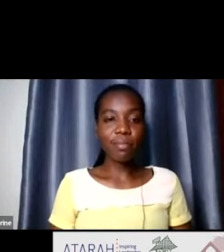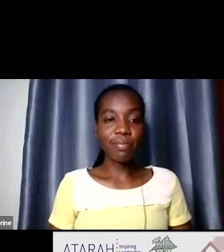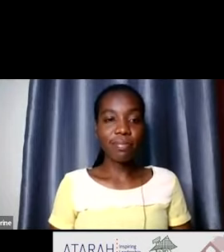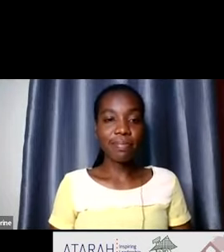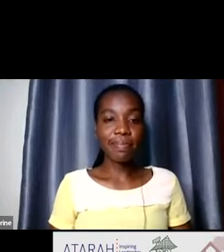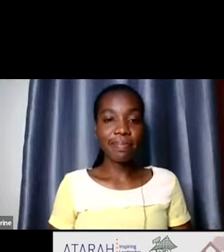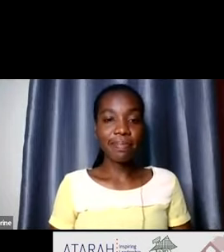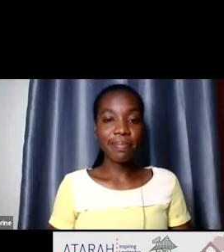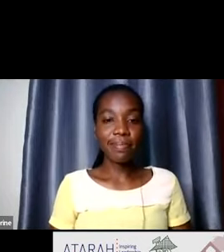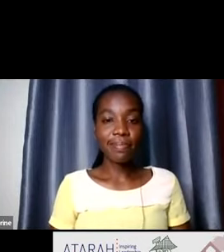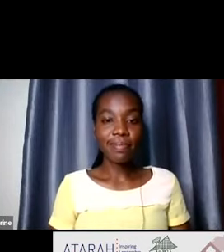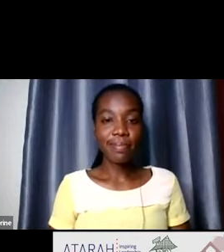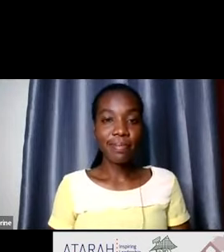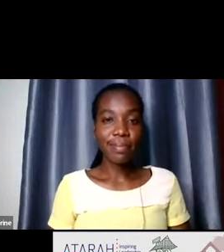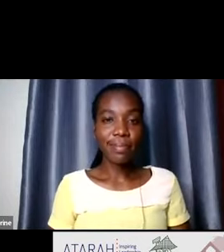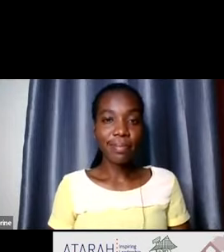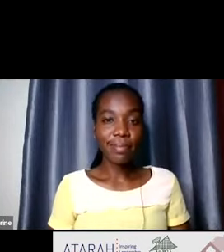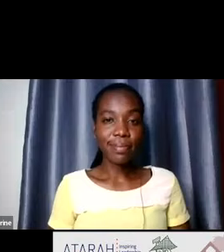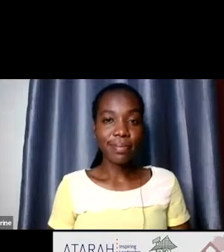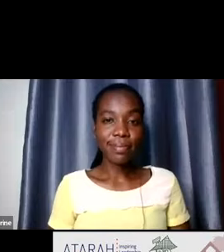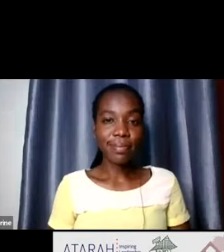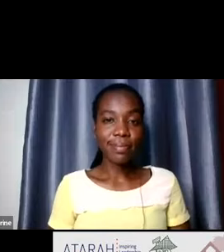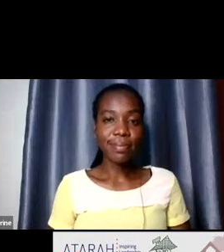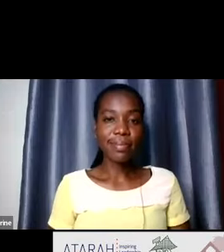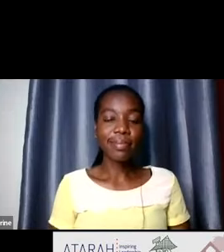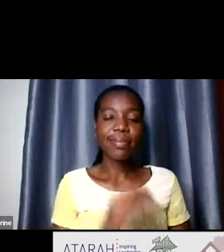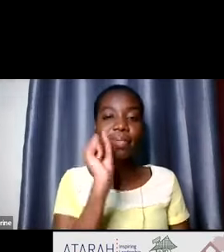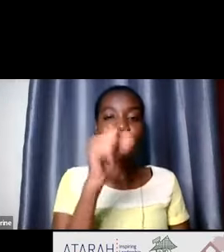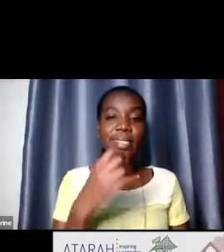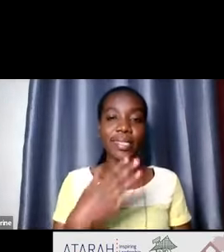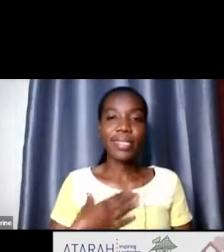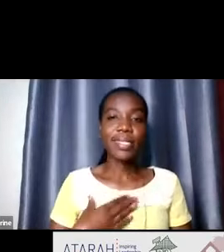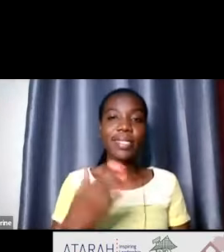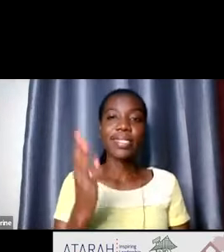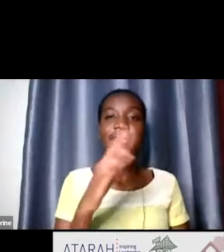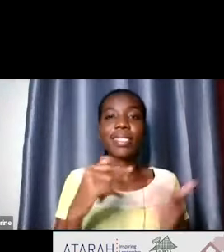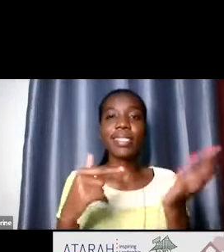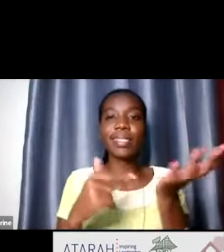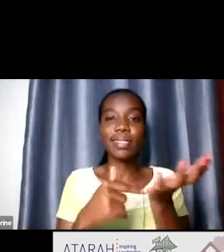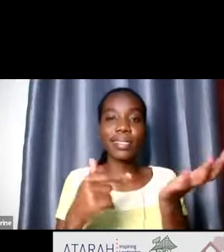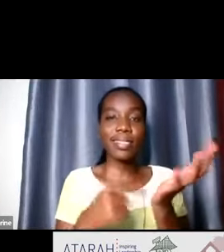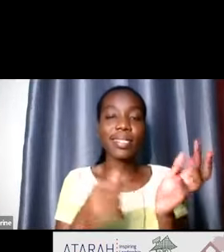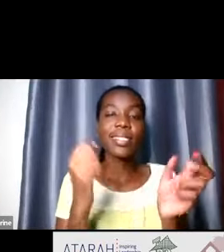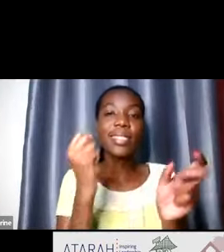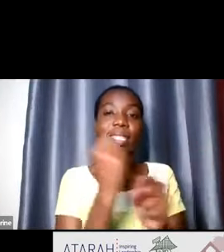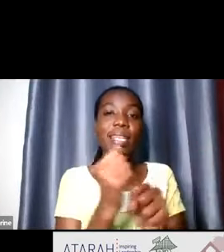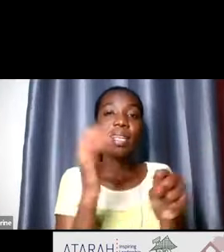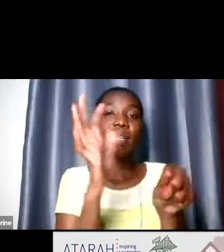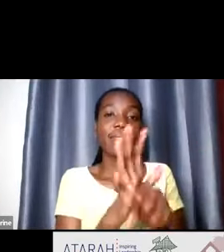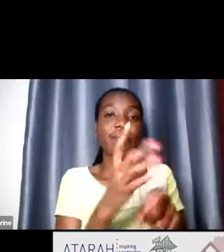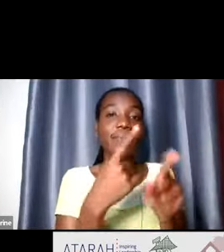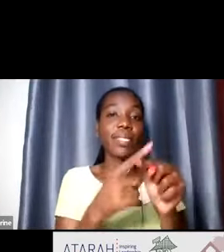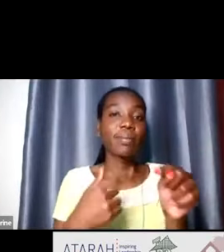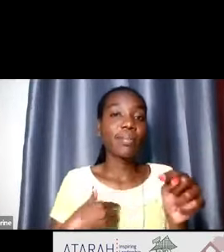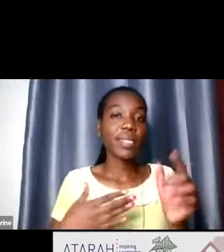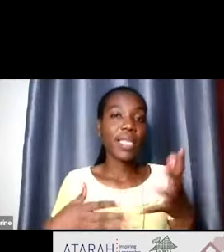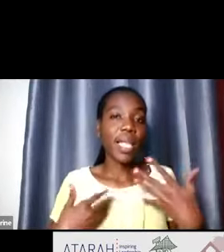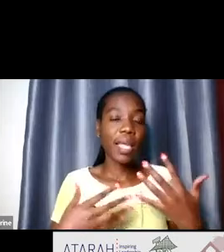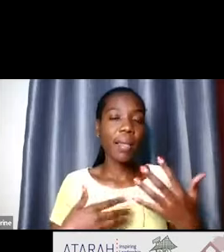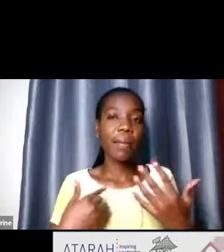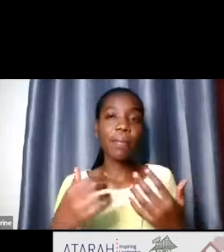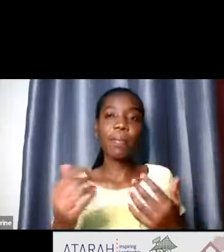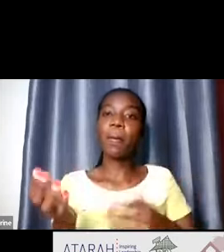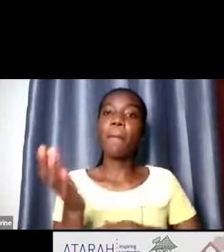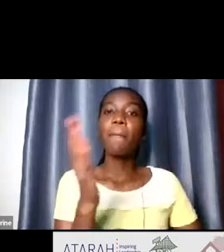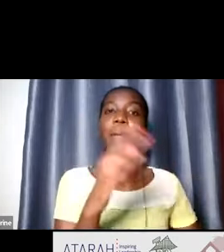Can we hear from you? Yes, I am back. Technology did a number on me, but I am happy that I have